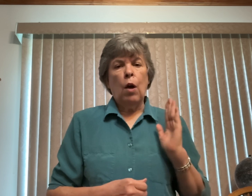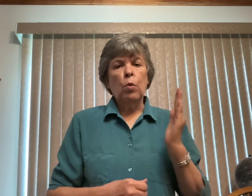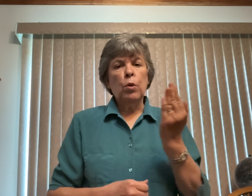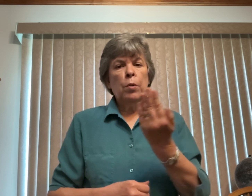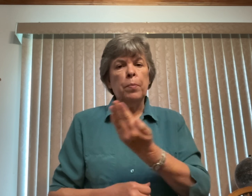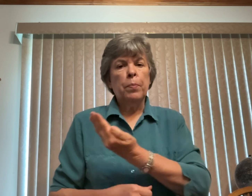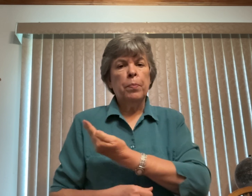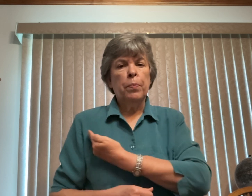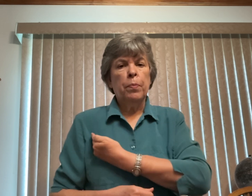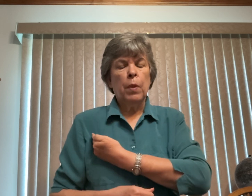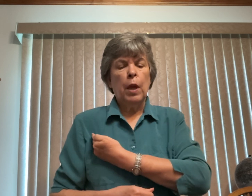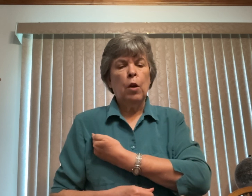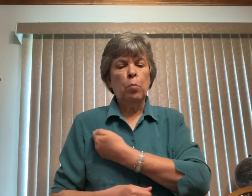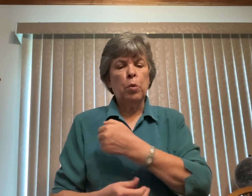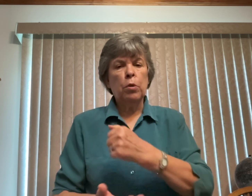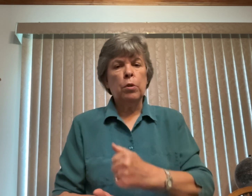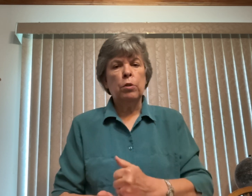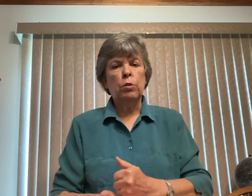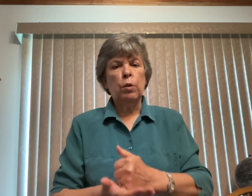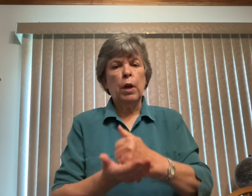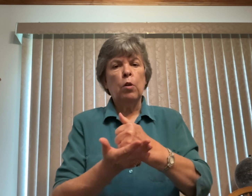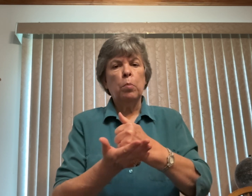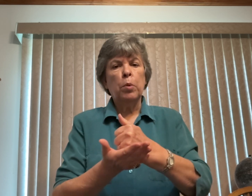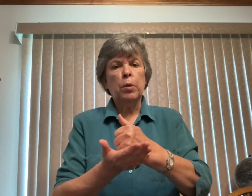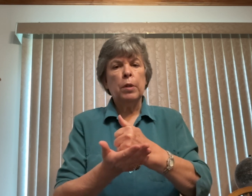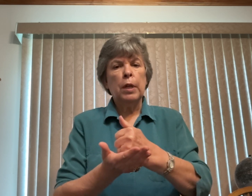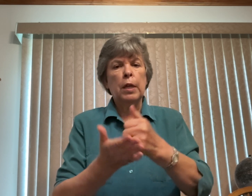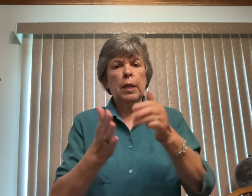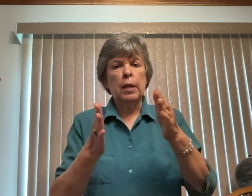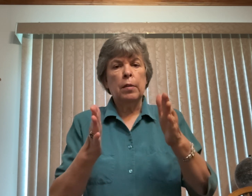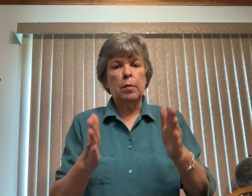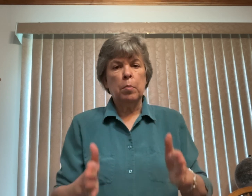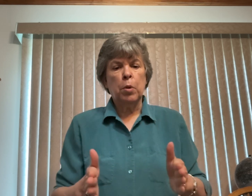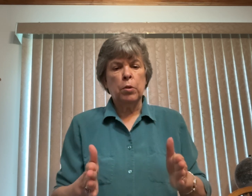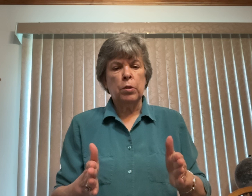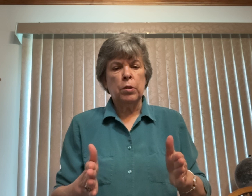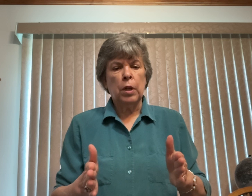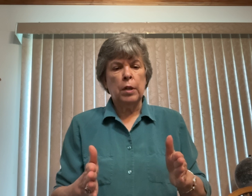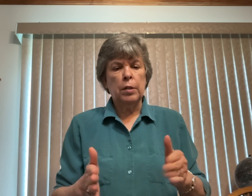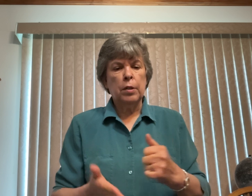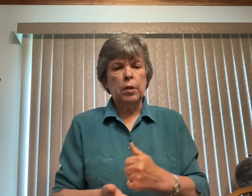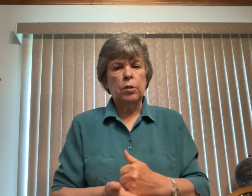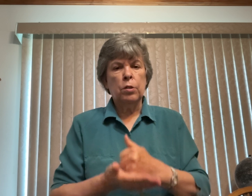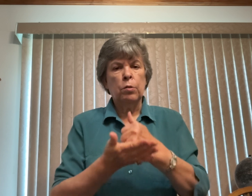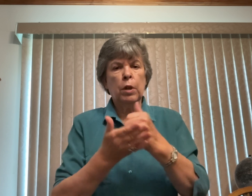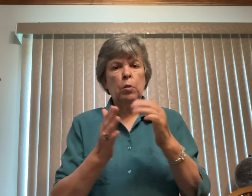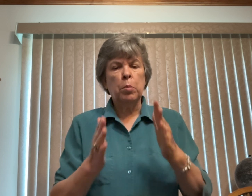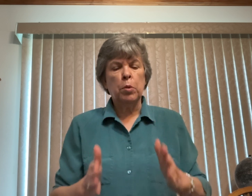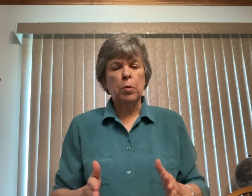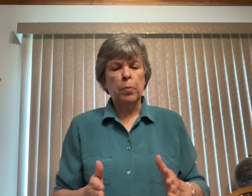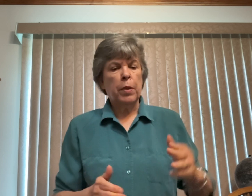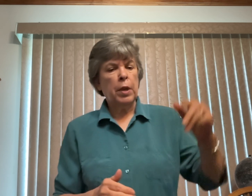Our, helper, you do help, and then person sign. So helper,